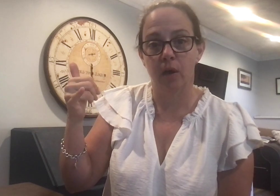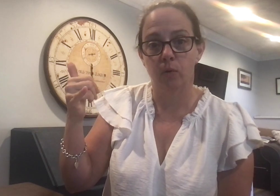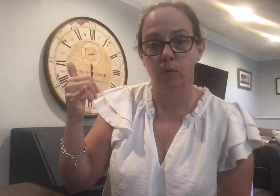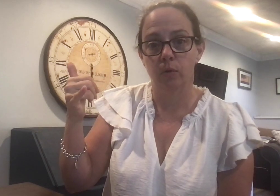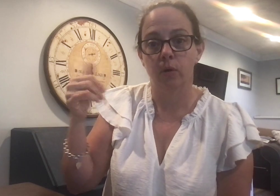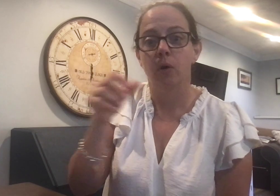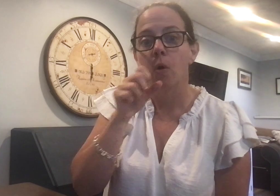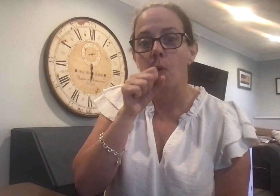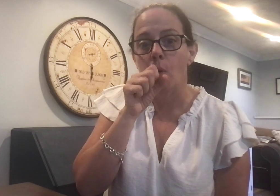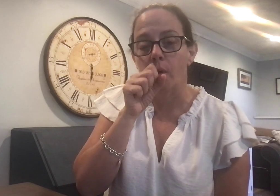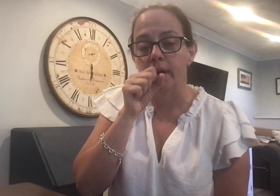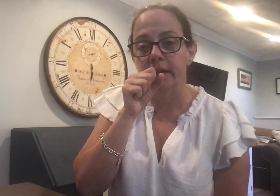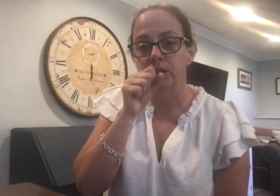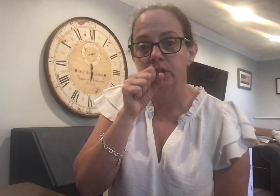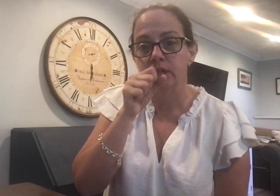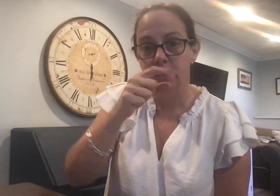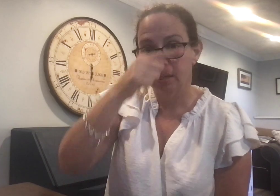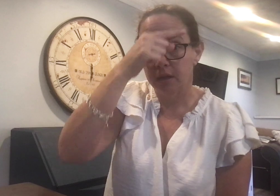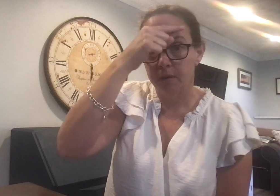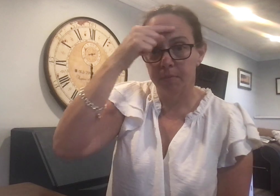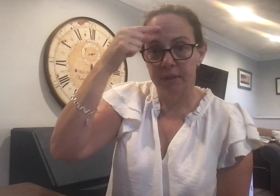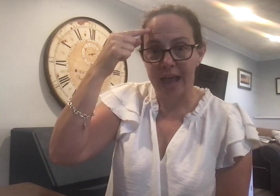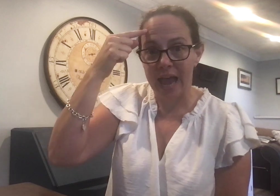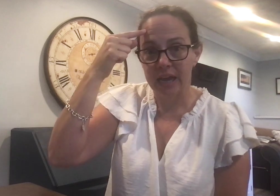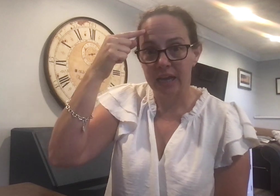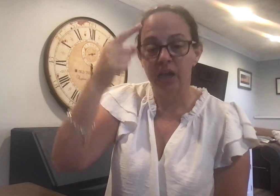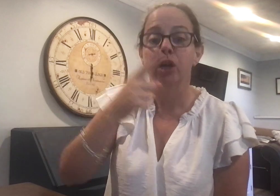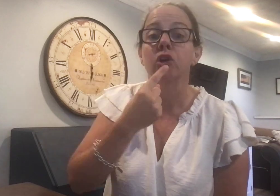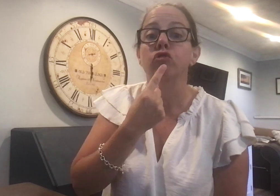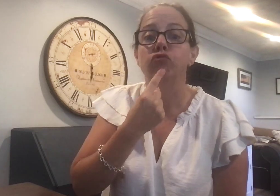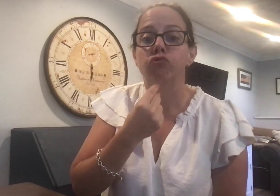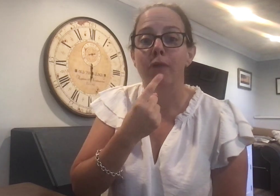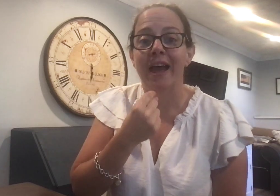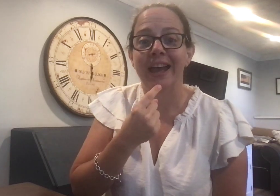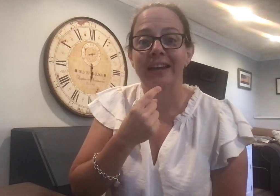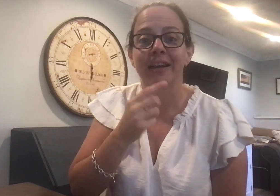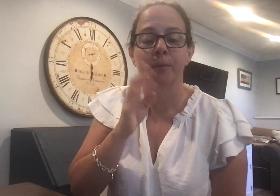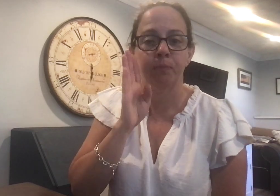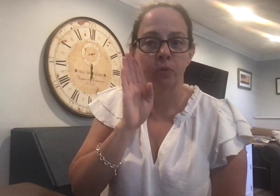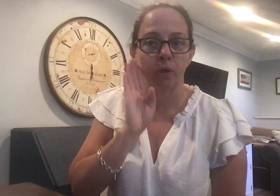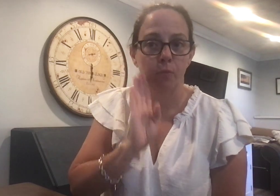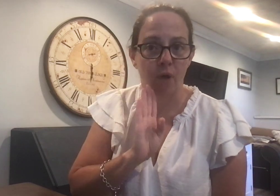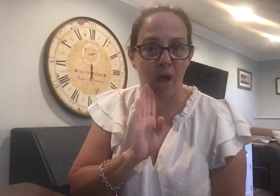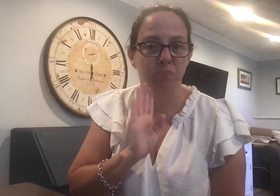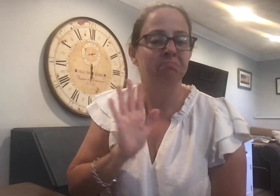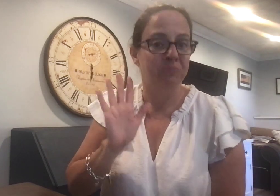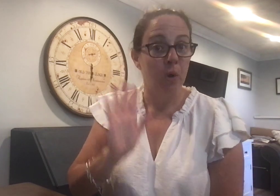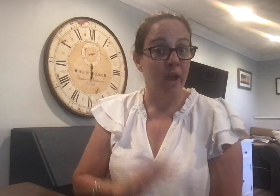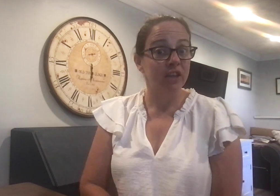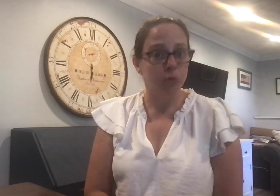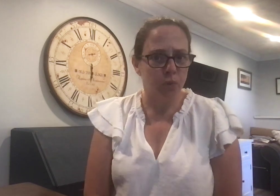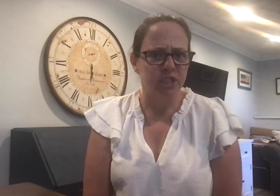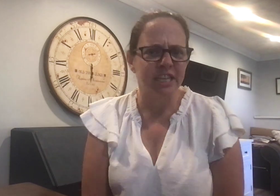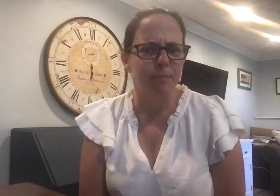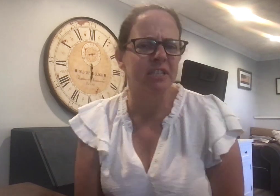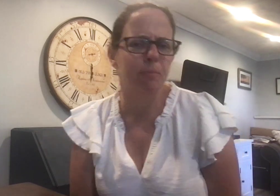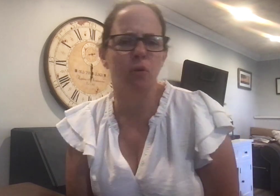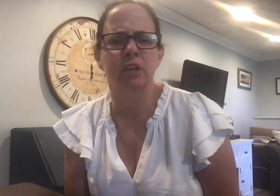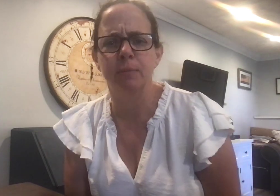yellow, orange, black, red, brown. Okay, so we'll just keep it simple. Keep it